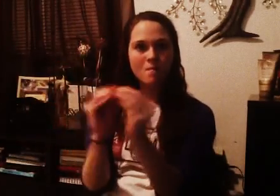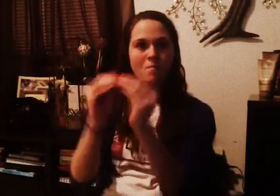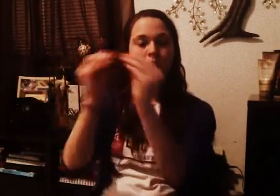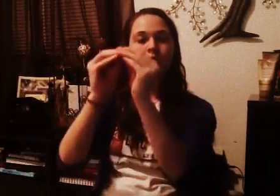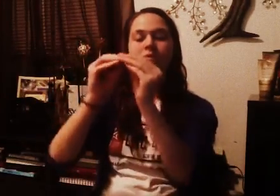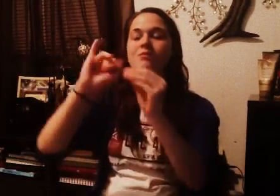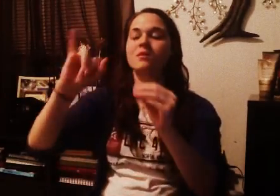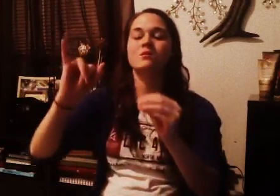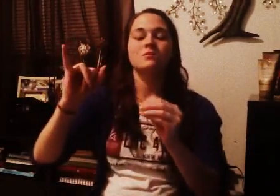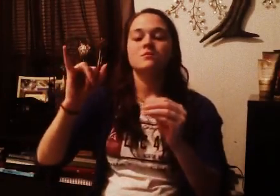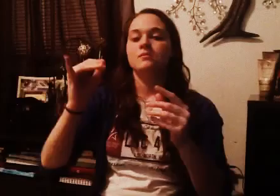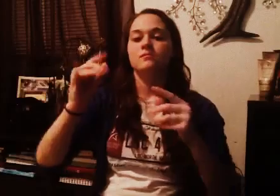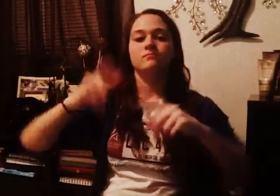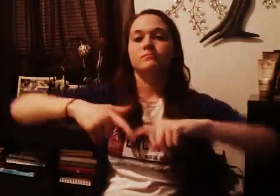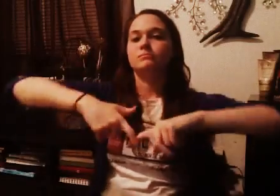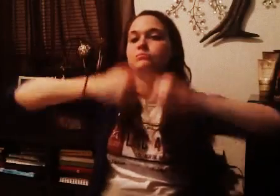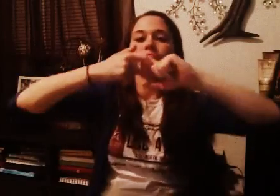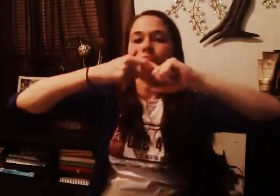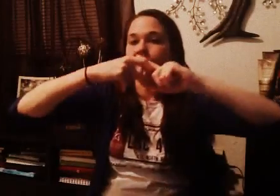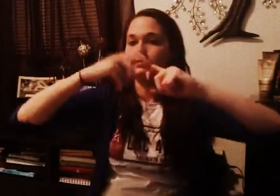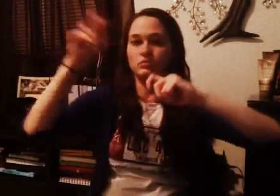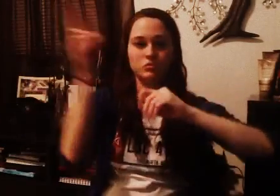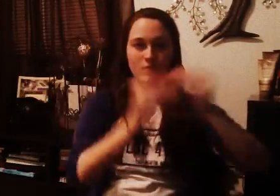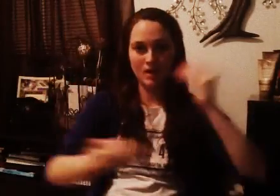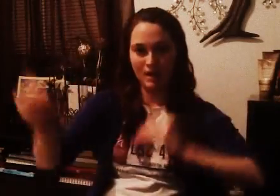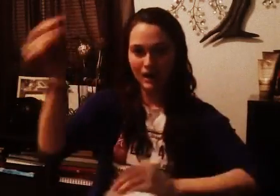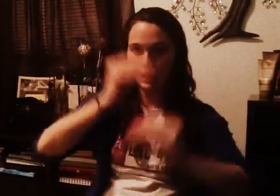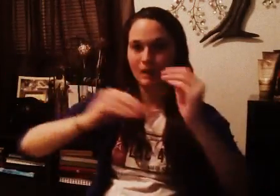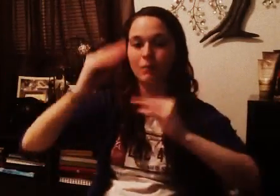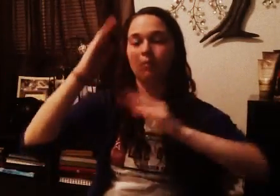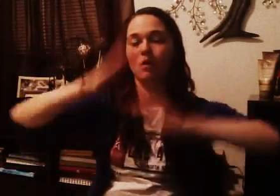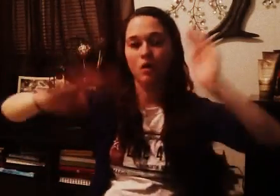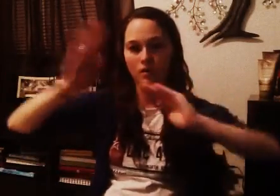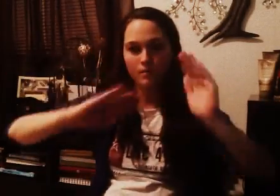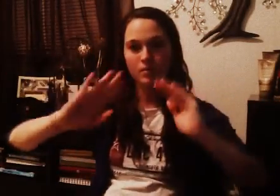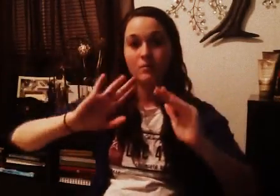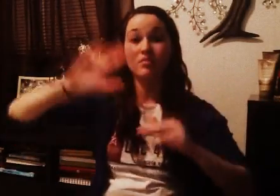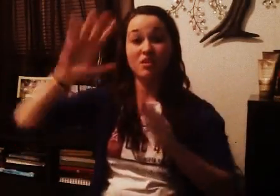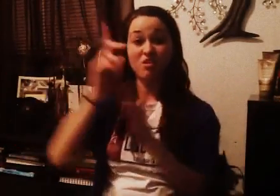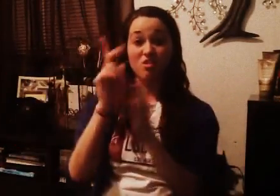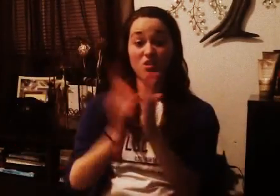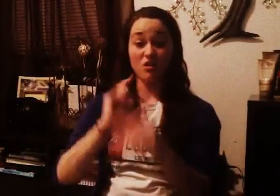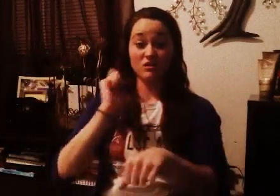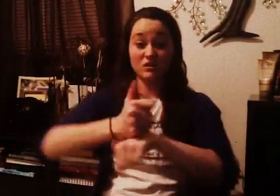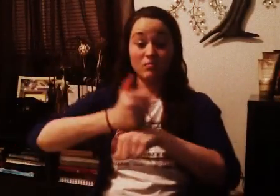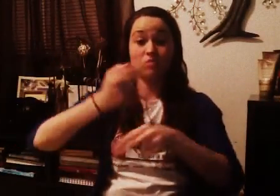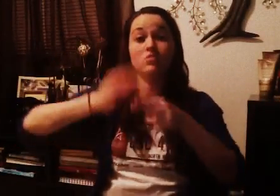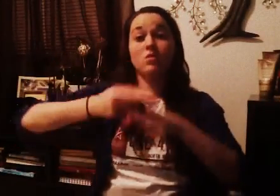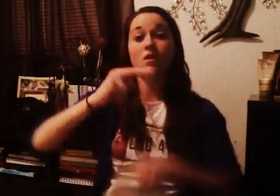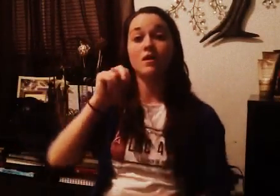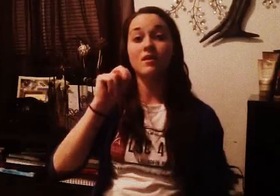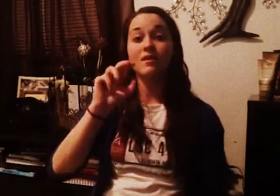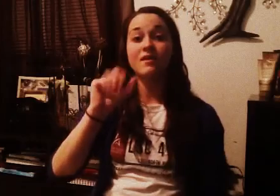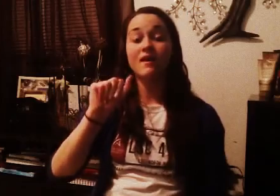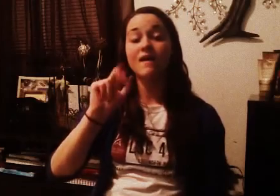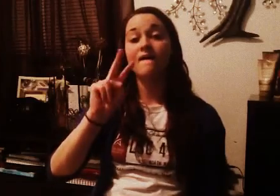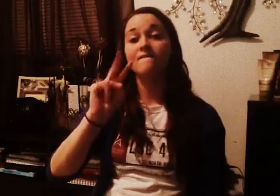Problems arose when the Navigation Acts were put into effect. The Navigation Acts caused great economic